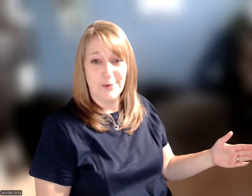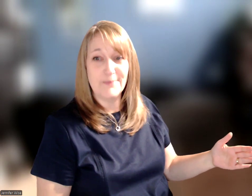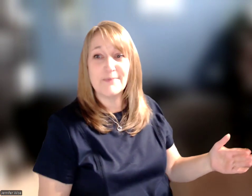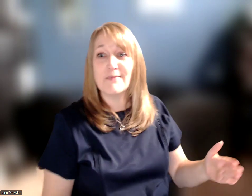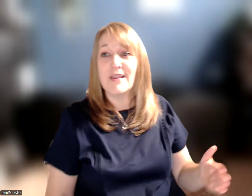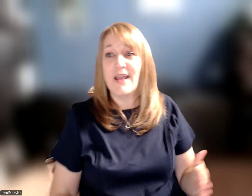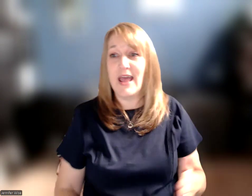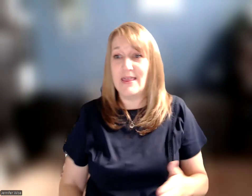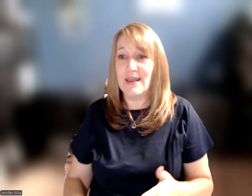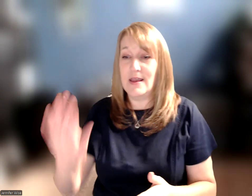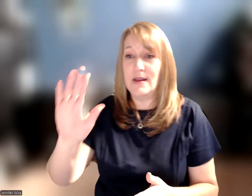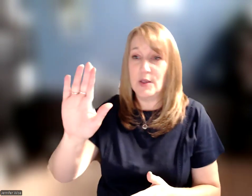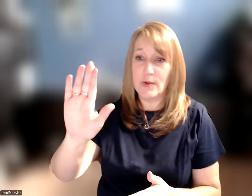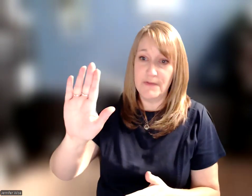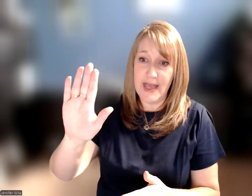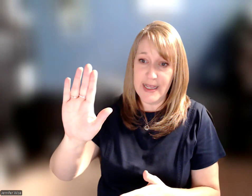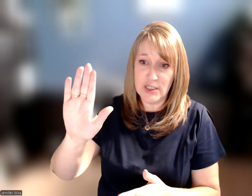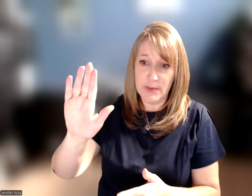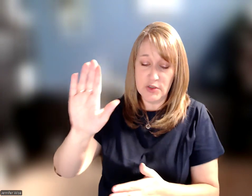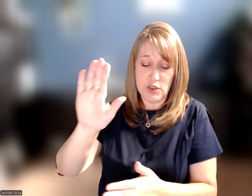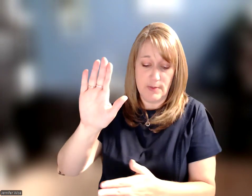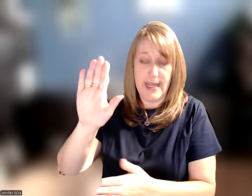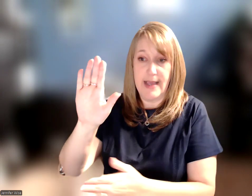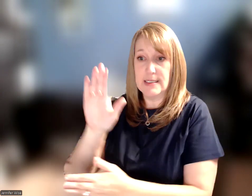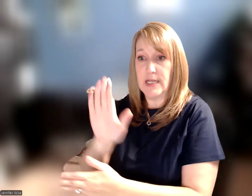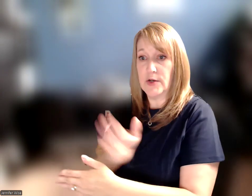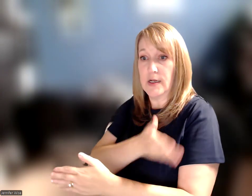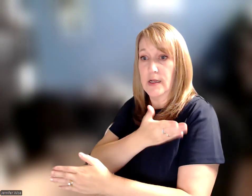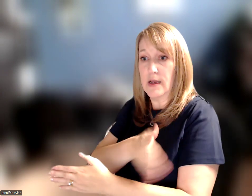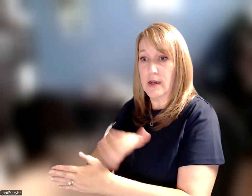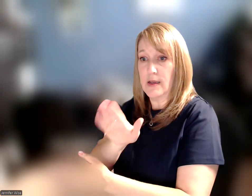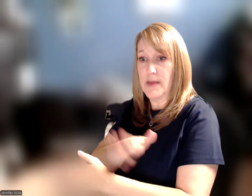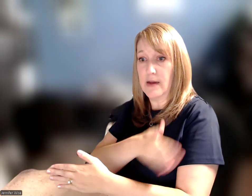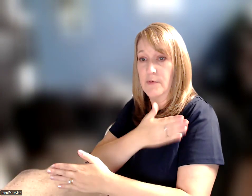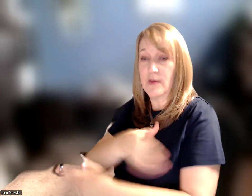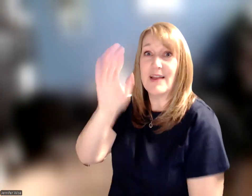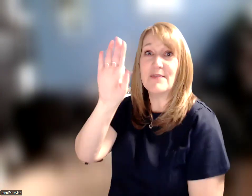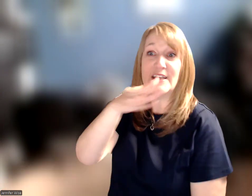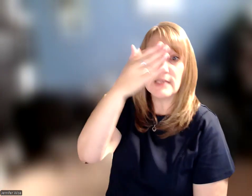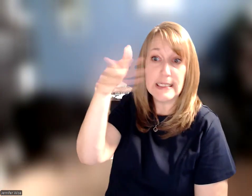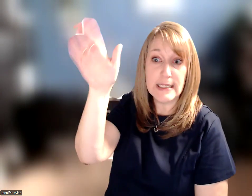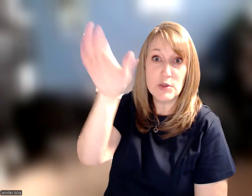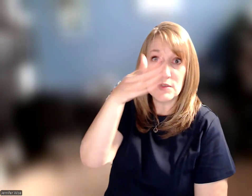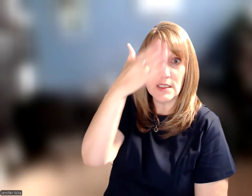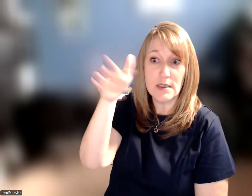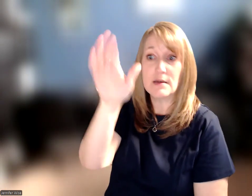arm. And then you want a flat hand shape on your dominant hand, and you're going to kind of come back and forth, kind of like you're leading music,